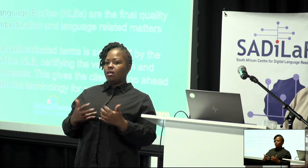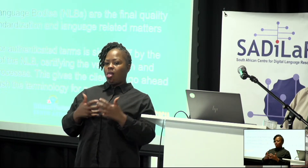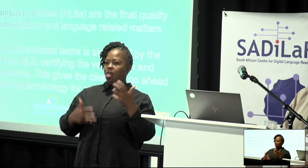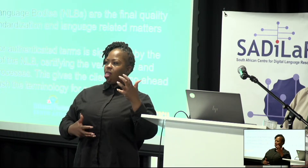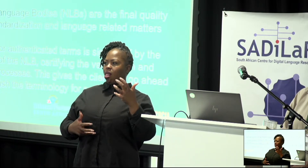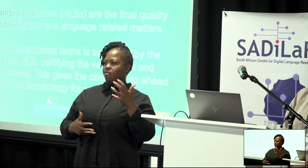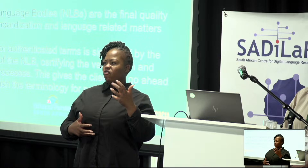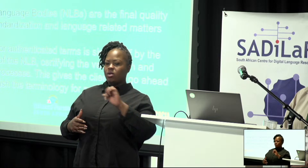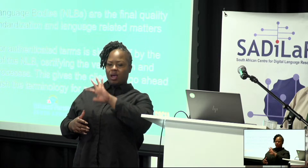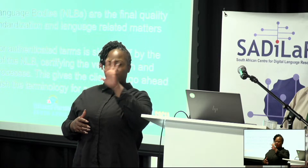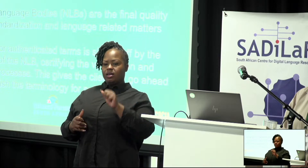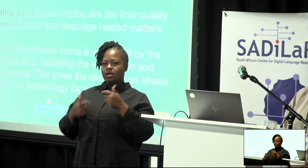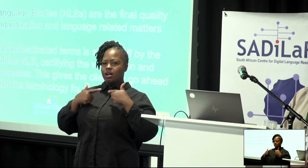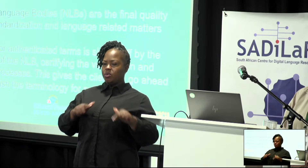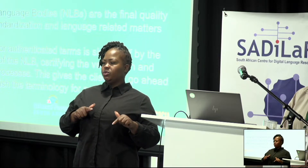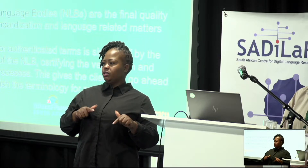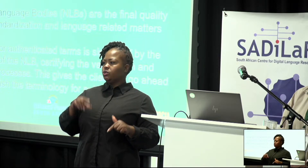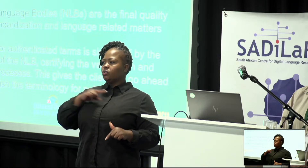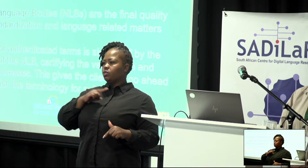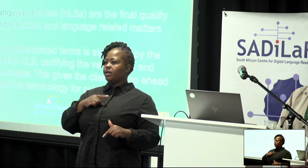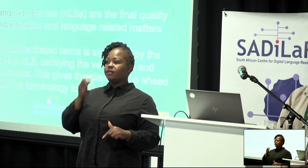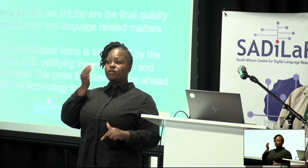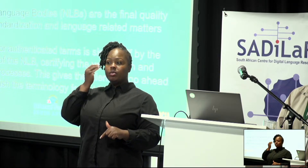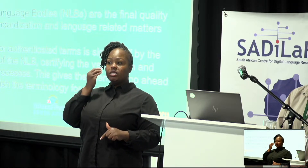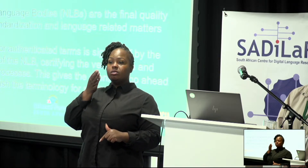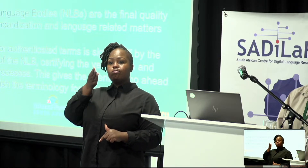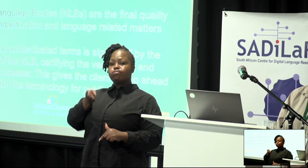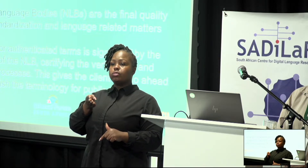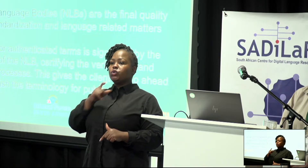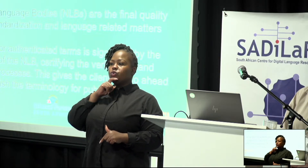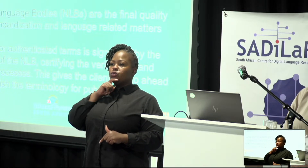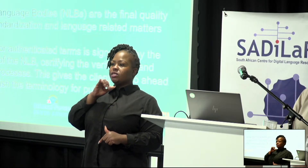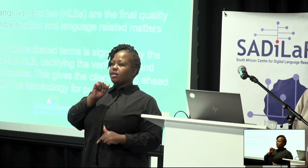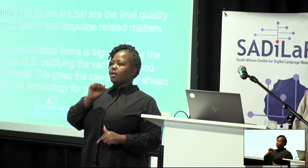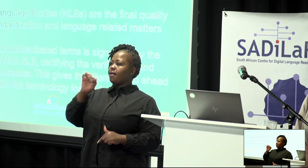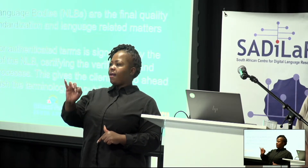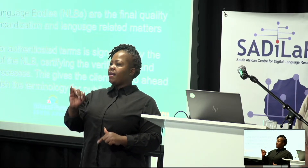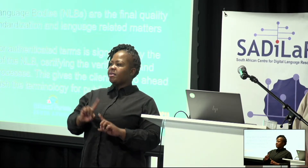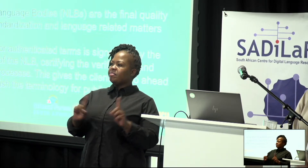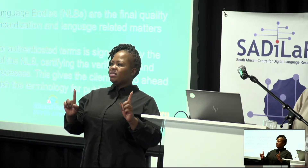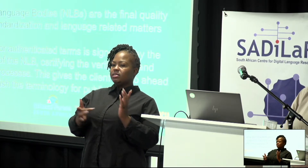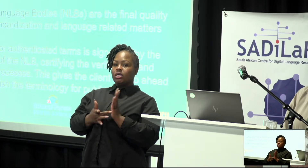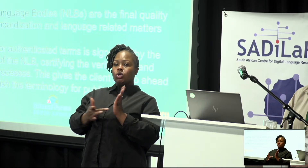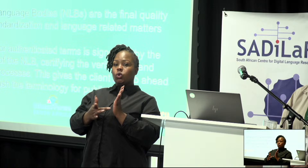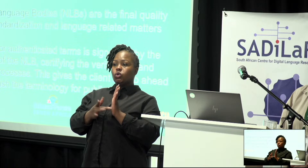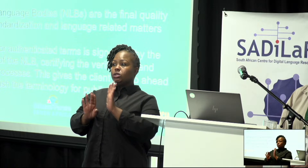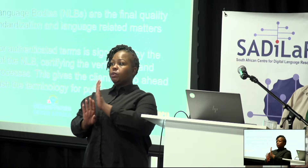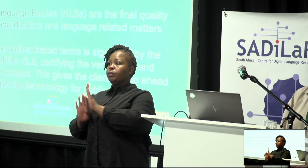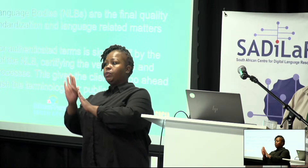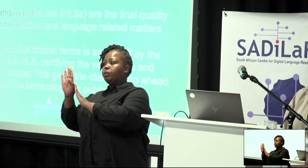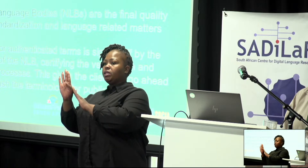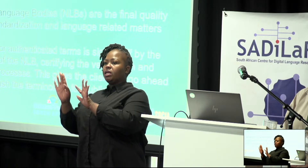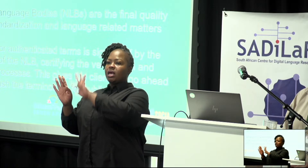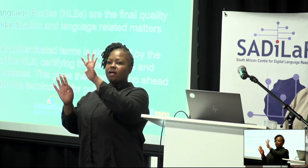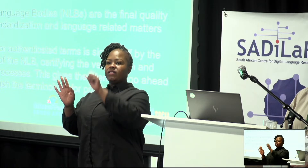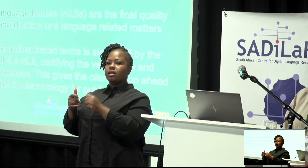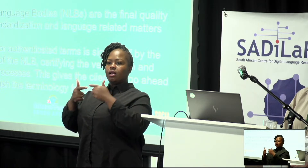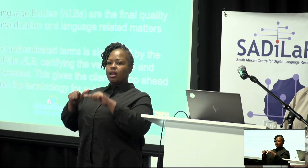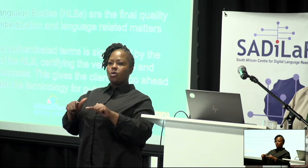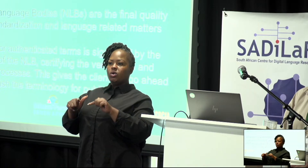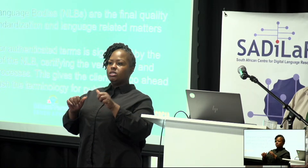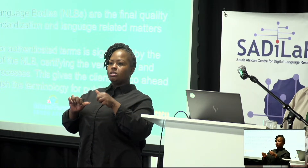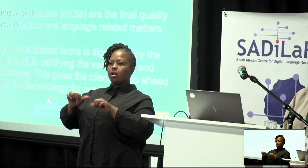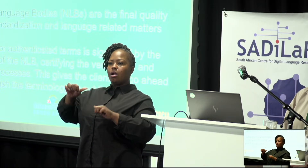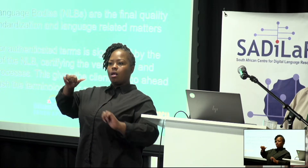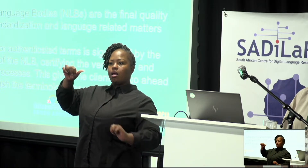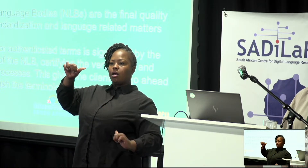collect indigenous knowledges, but the more technology moves ahead, the more the African languages stay